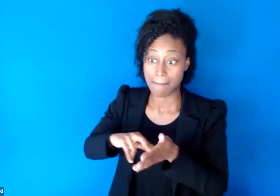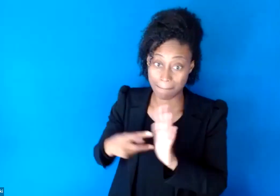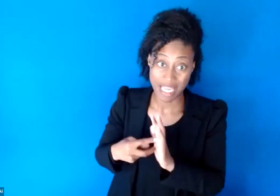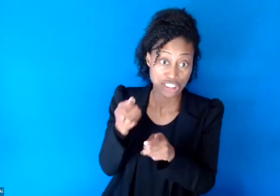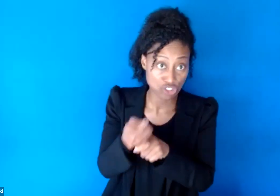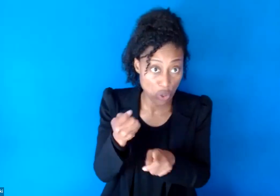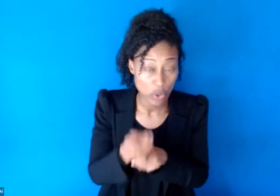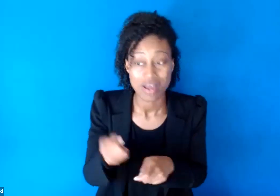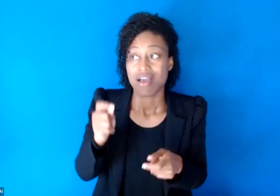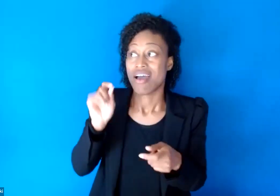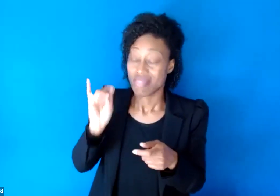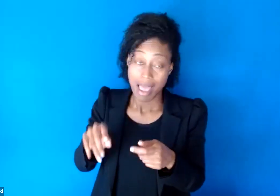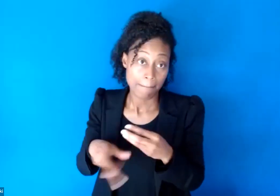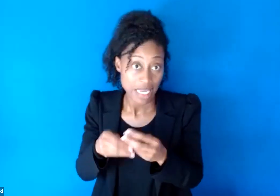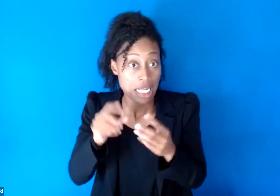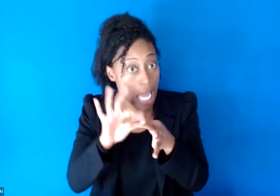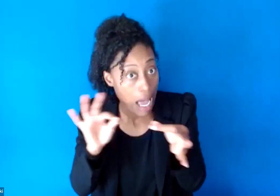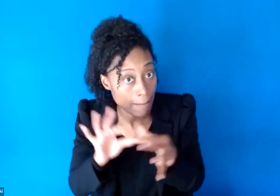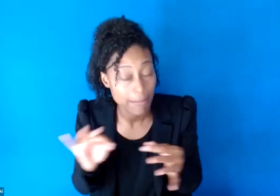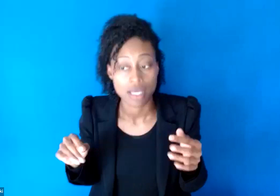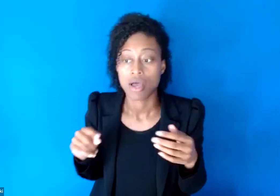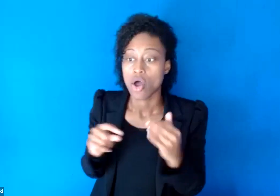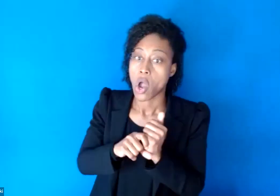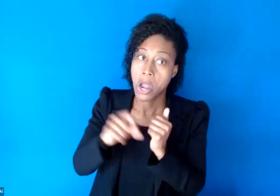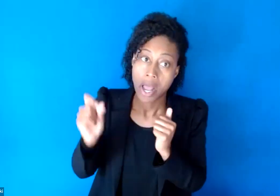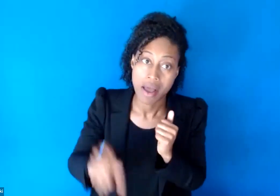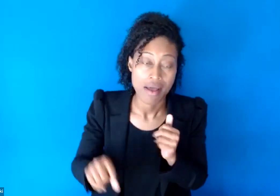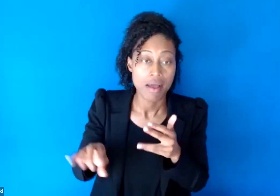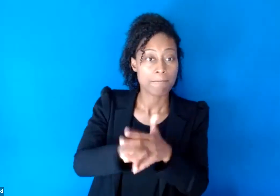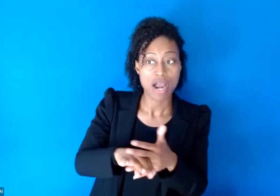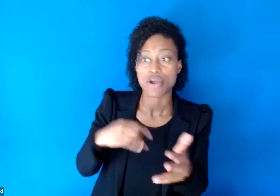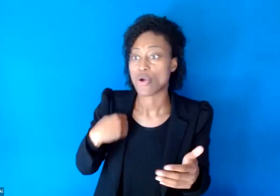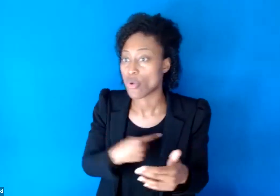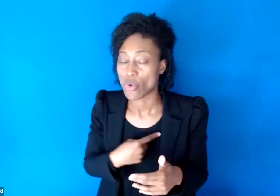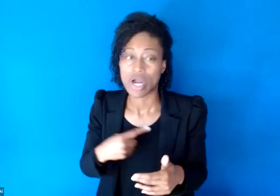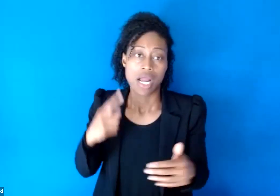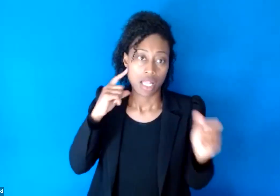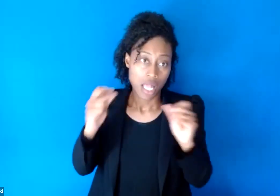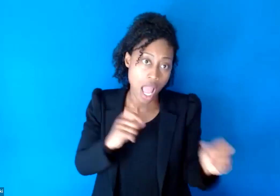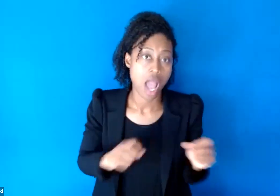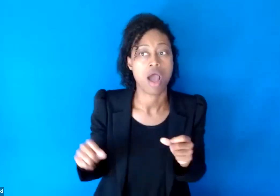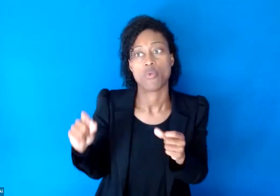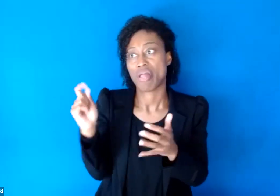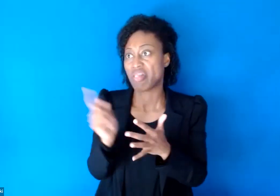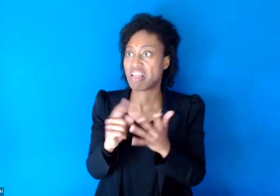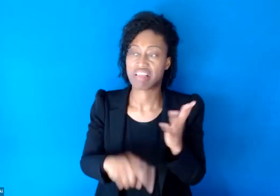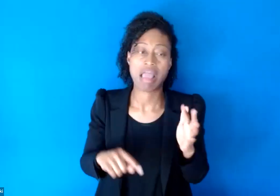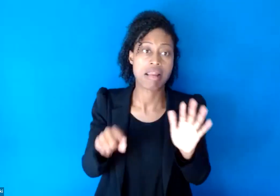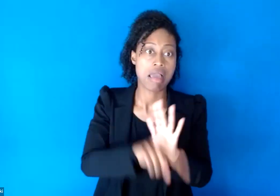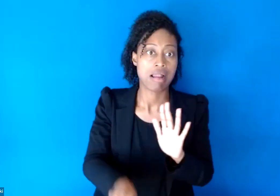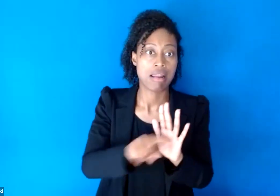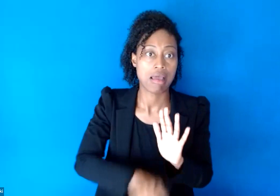the comments of, oh, we take extra long breaks, we're loud, we're this, we're that, and those things followed